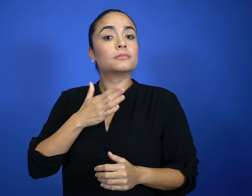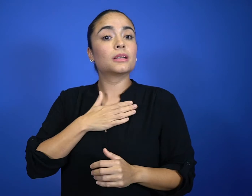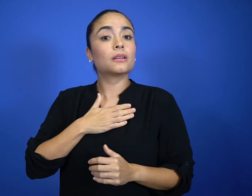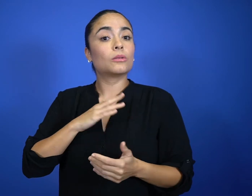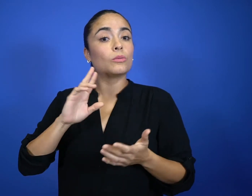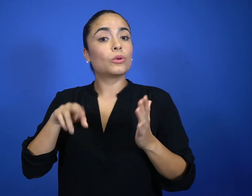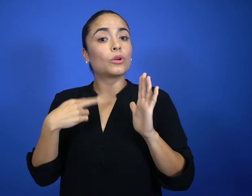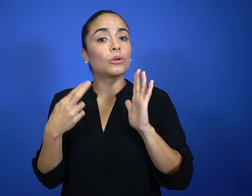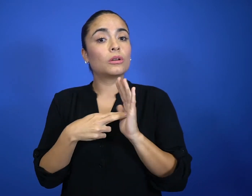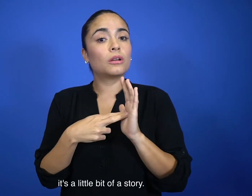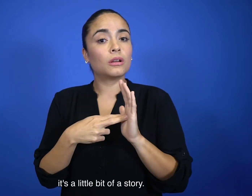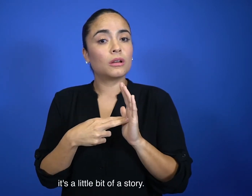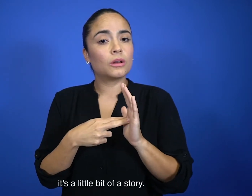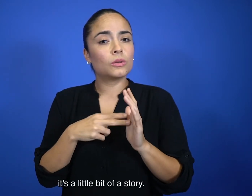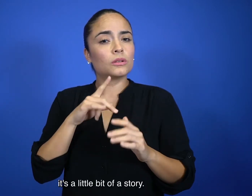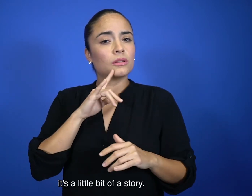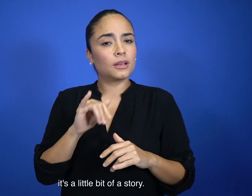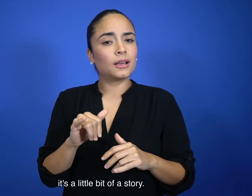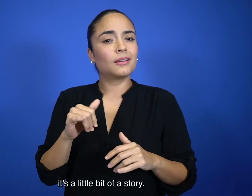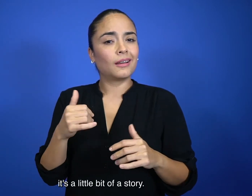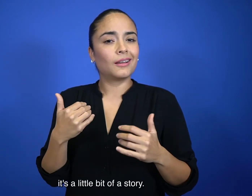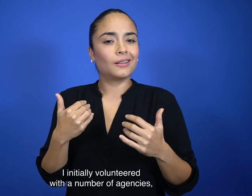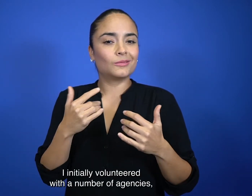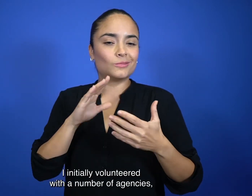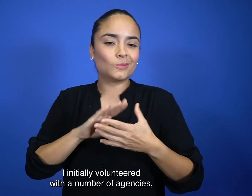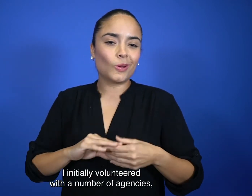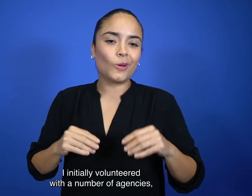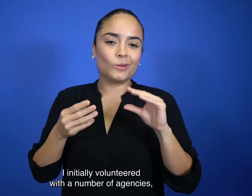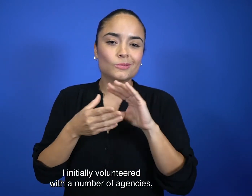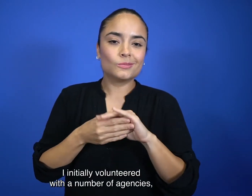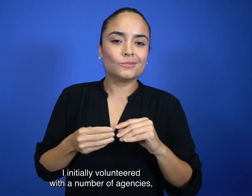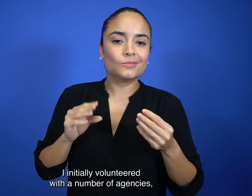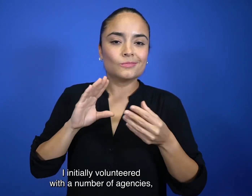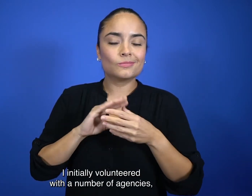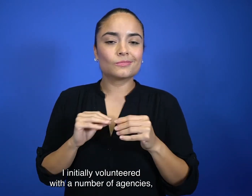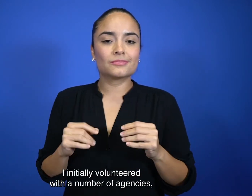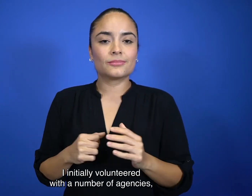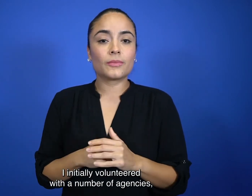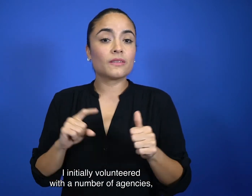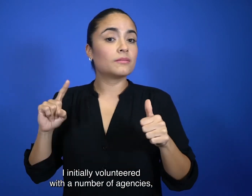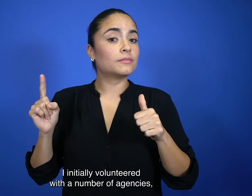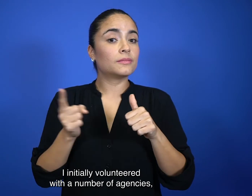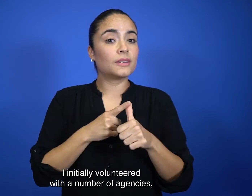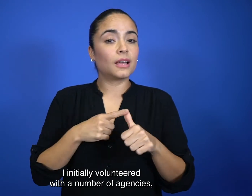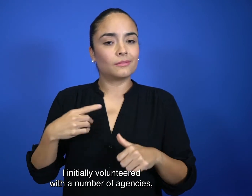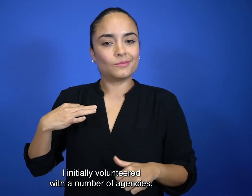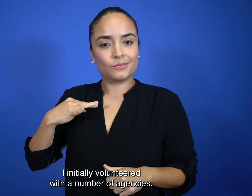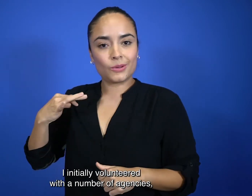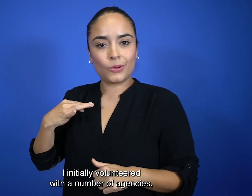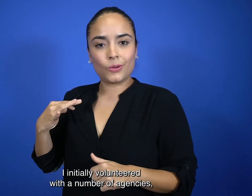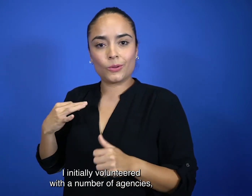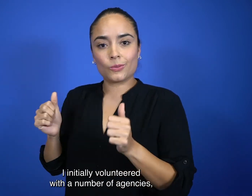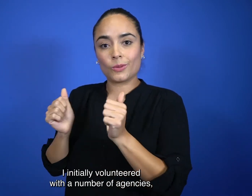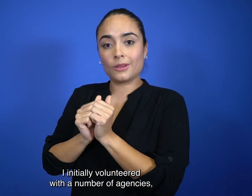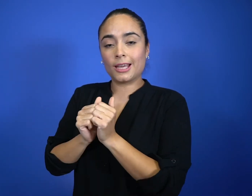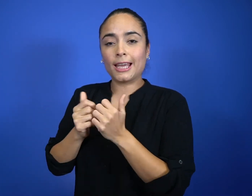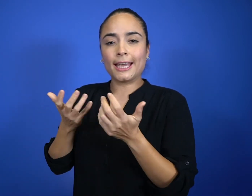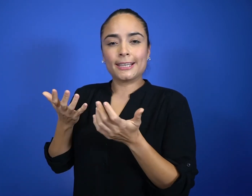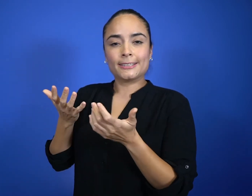I it's a little bit of a story. I initially volunteered with a number of